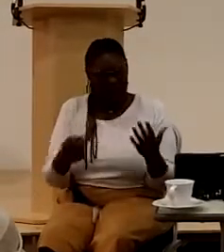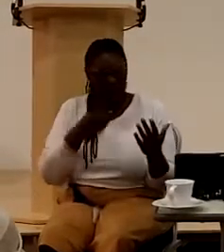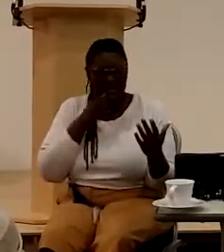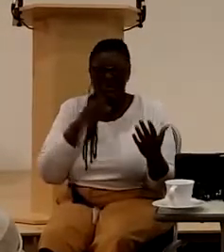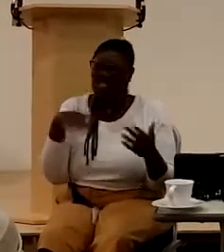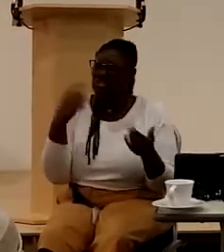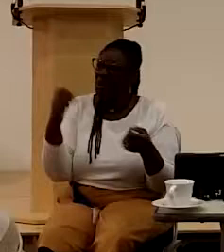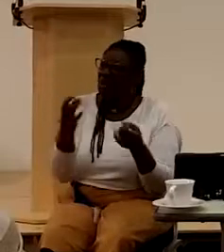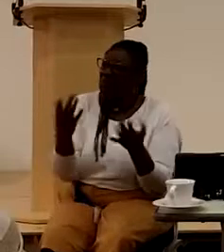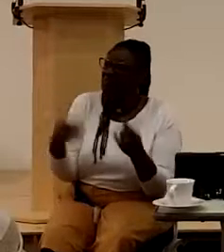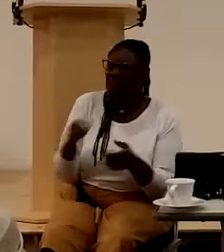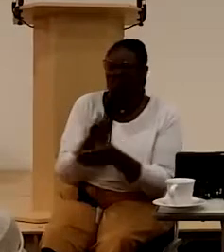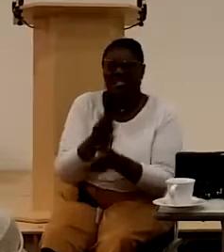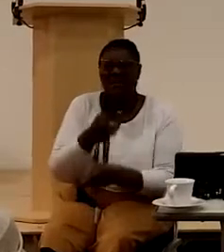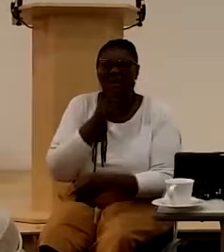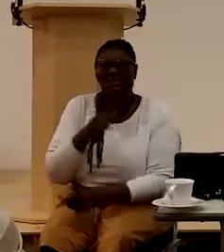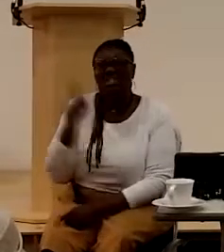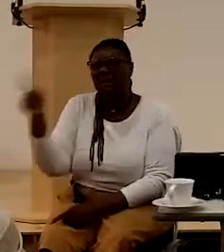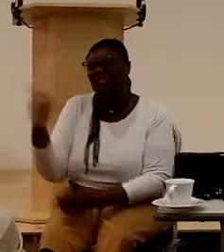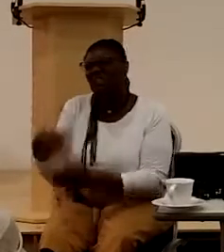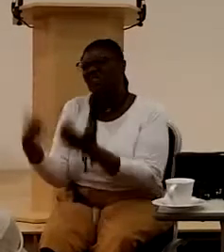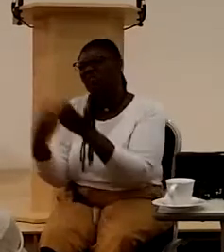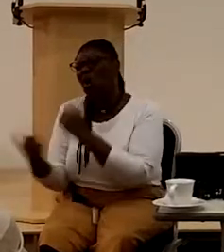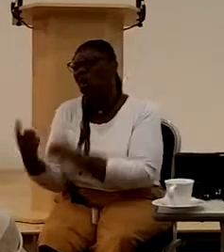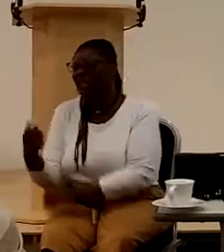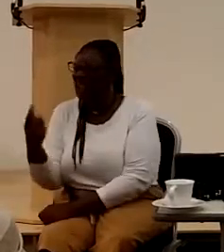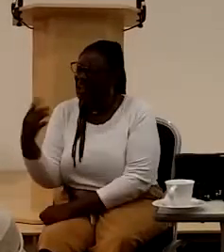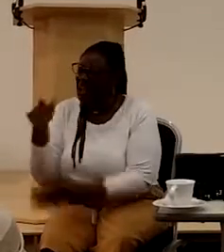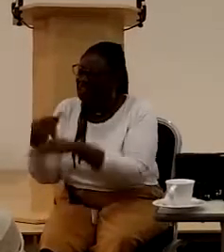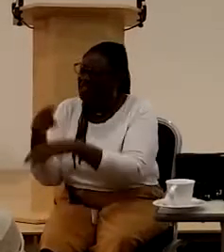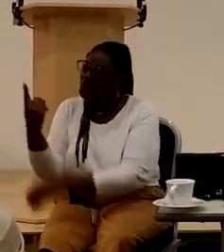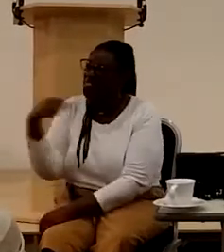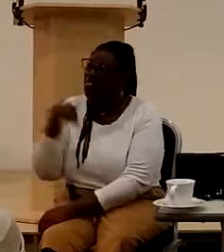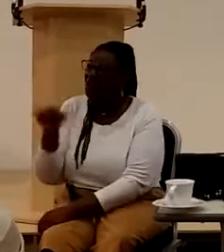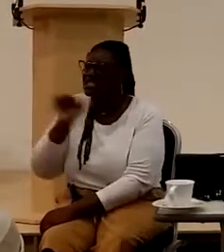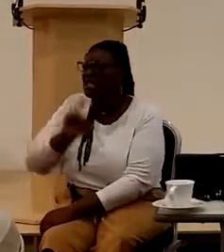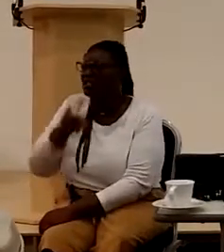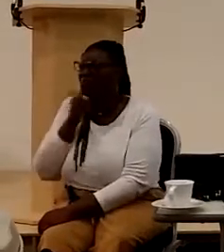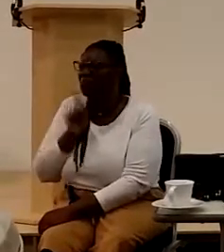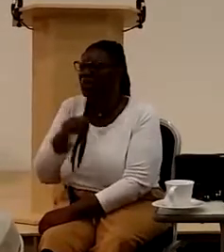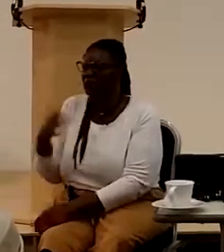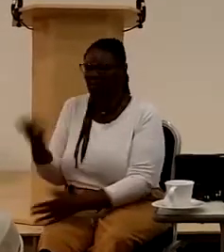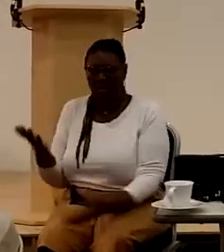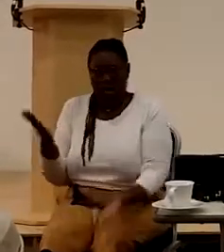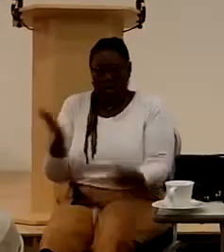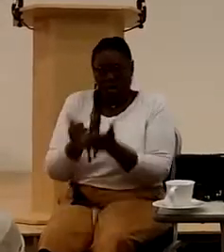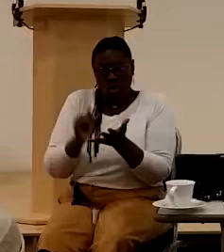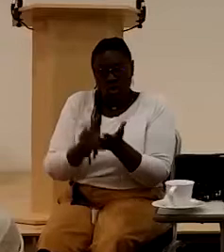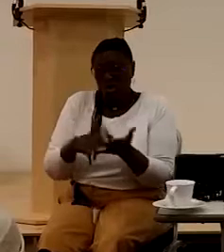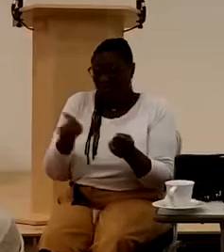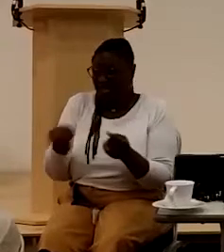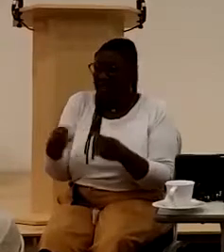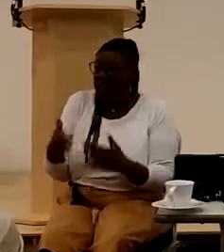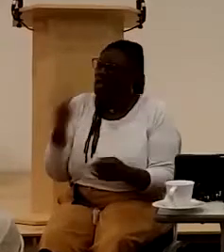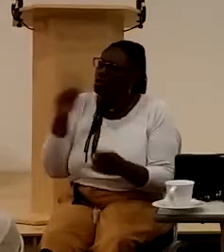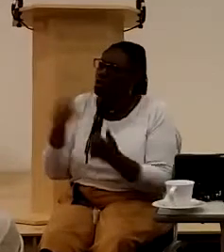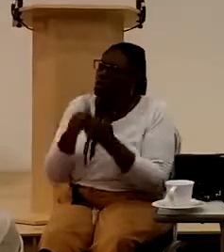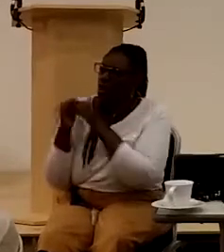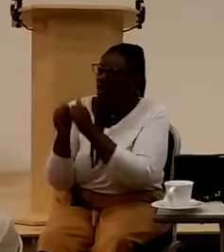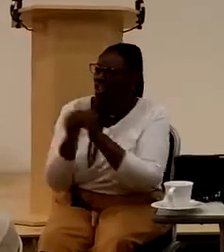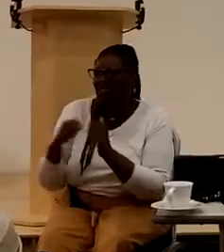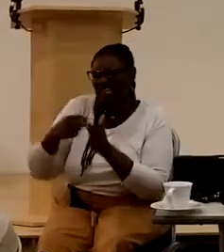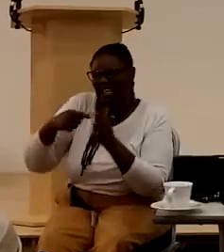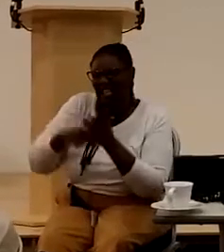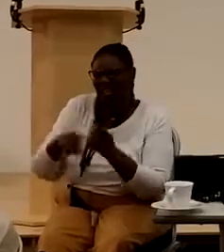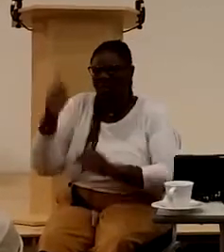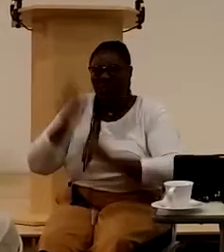there's so much fuss about something that would only affect 1,600 people? Sean replied, it's called solidarity, Kate.